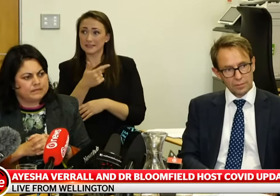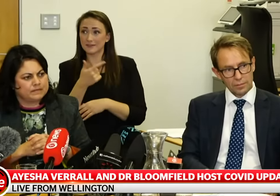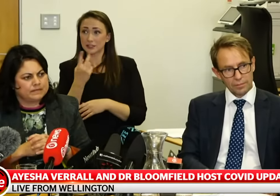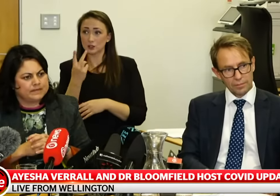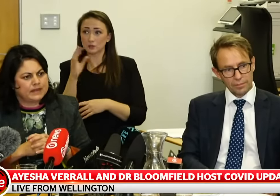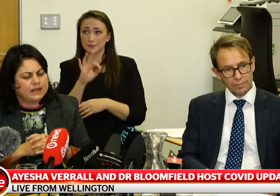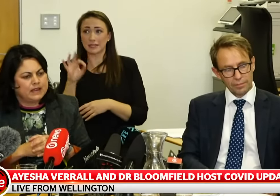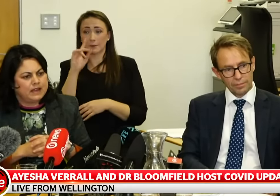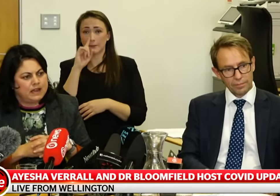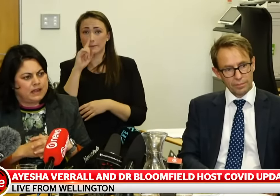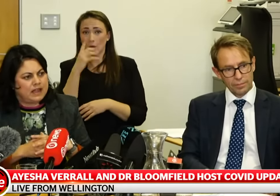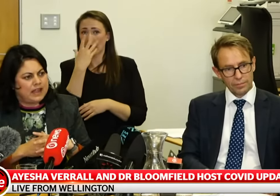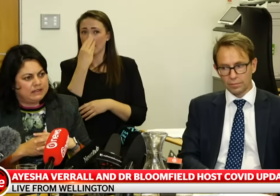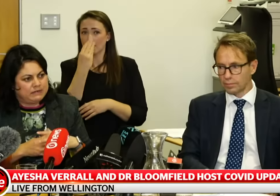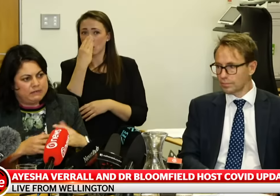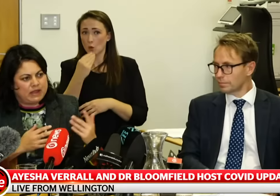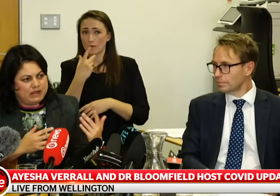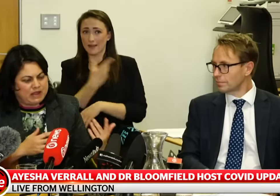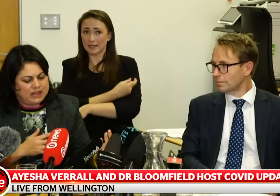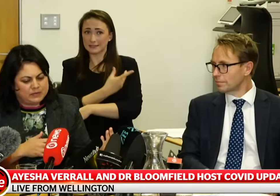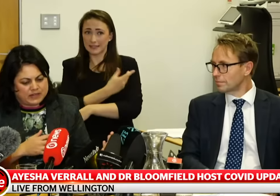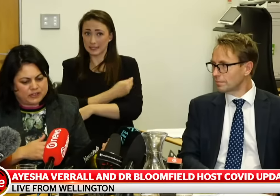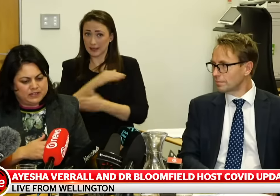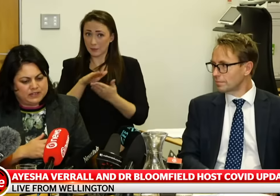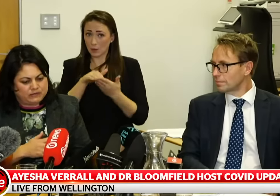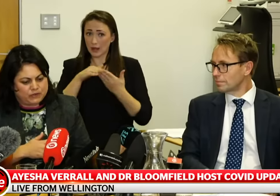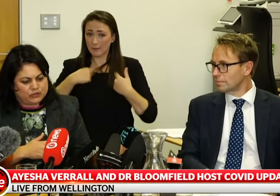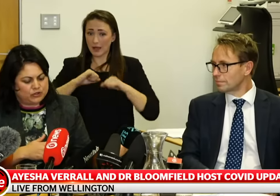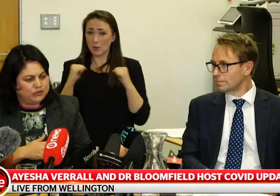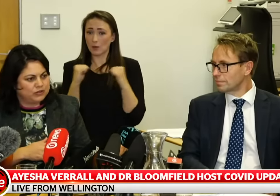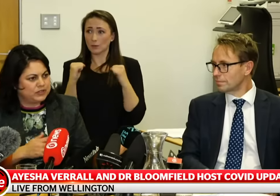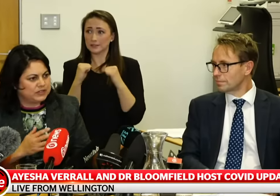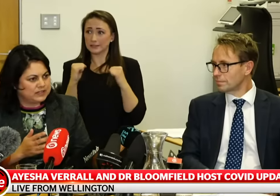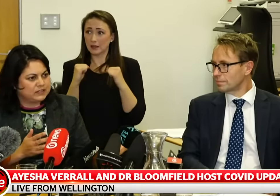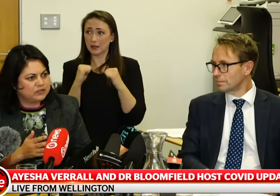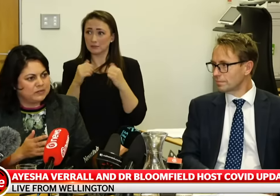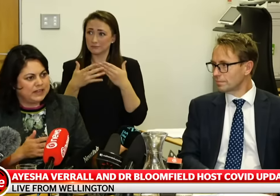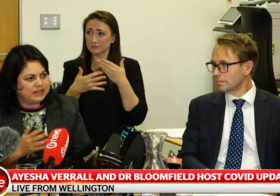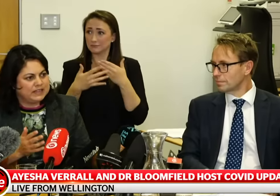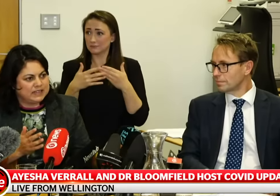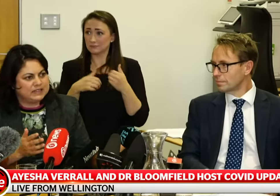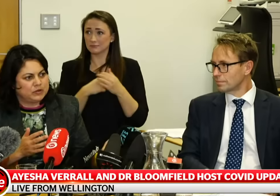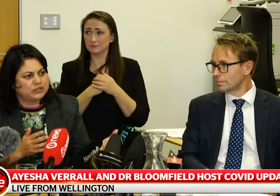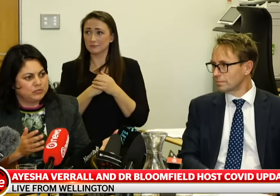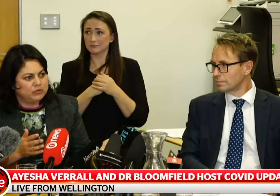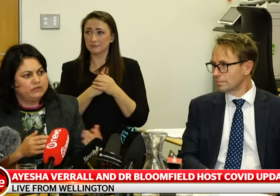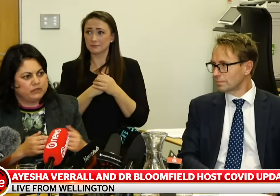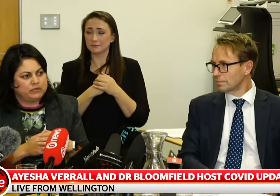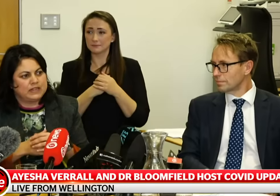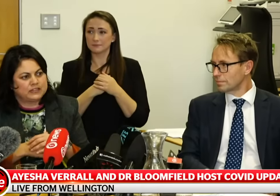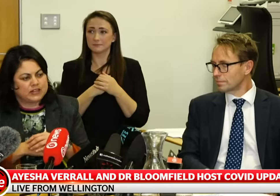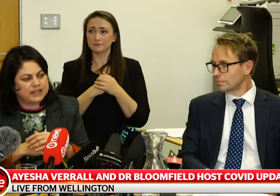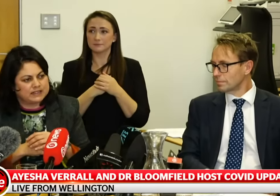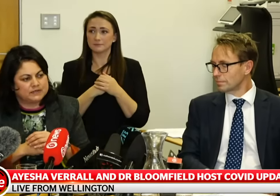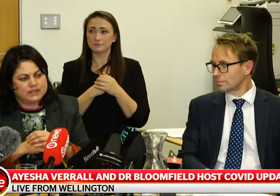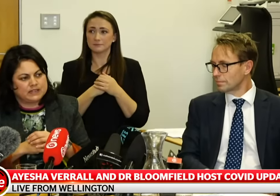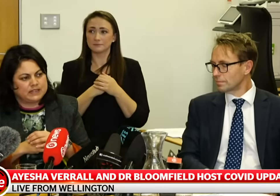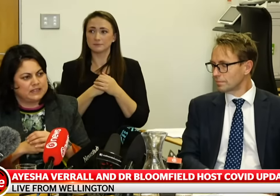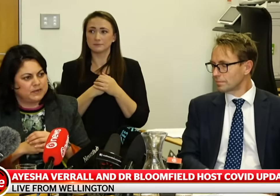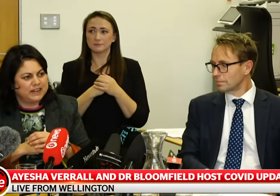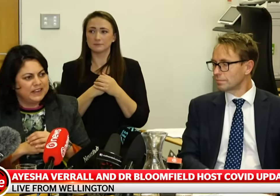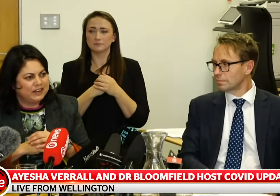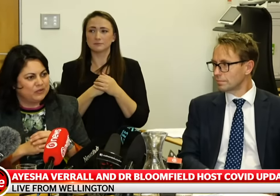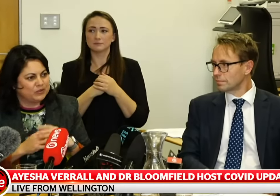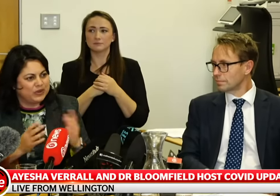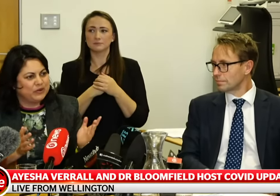cause concern? As I mentioned, the first two doses is the most important for protection against severe